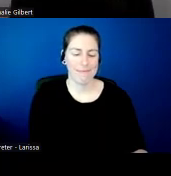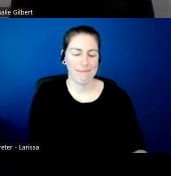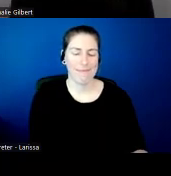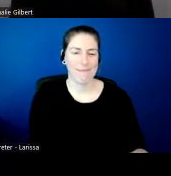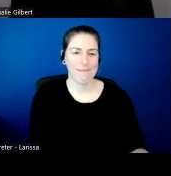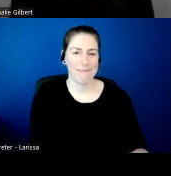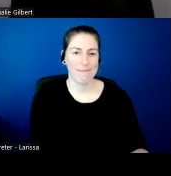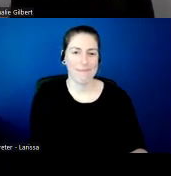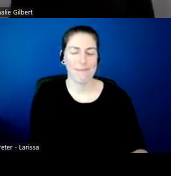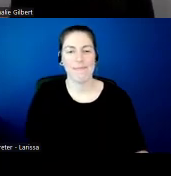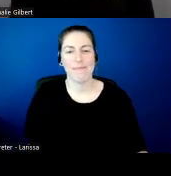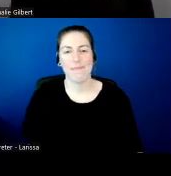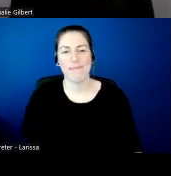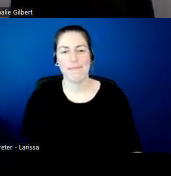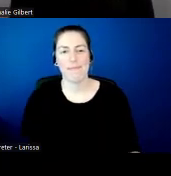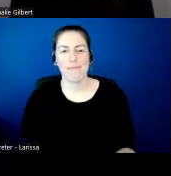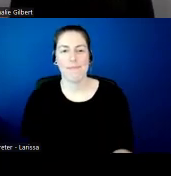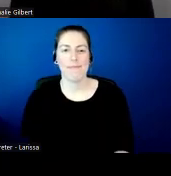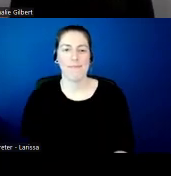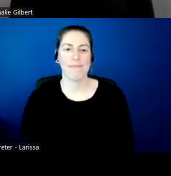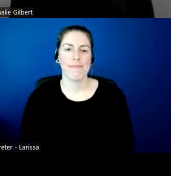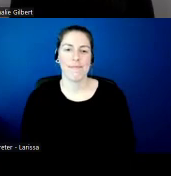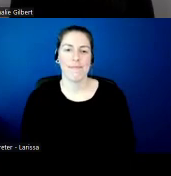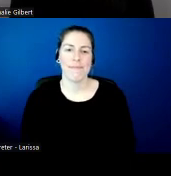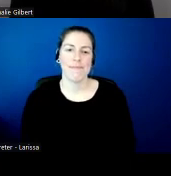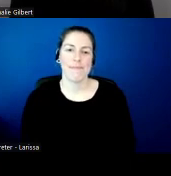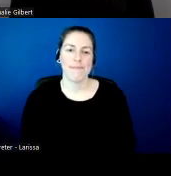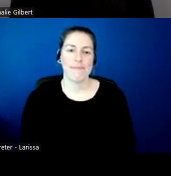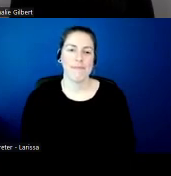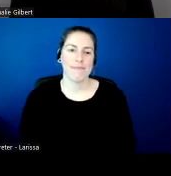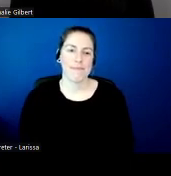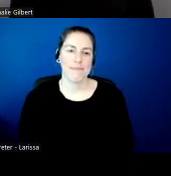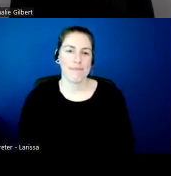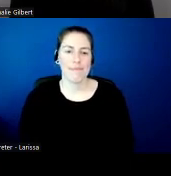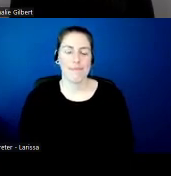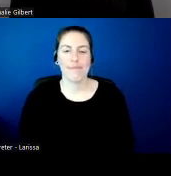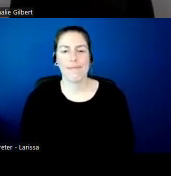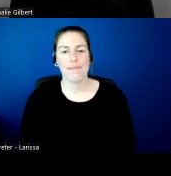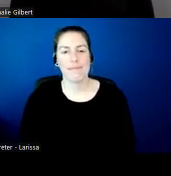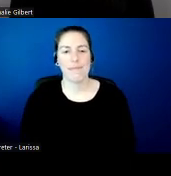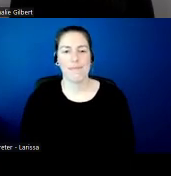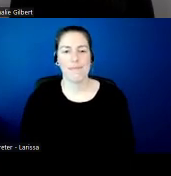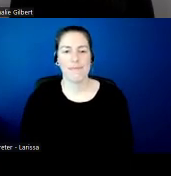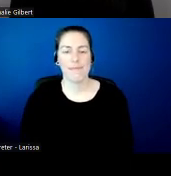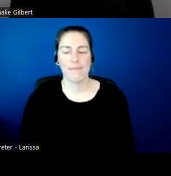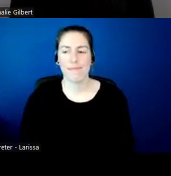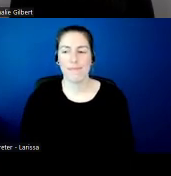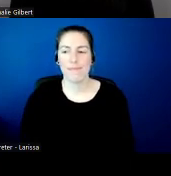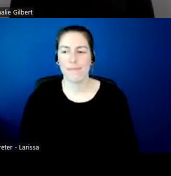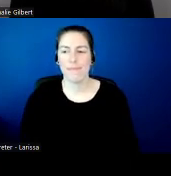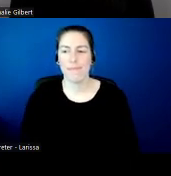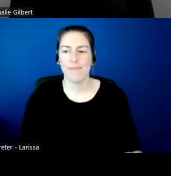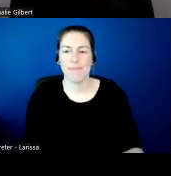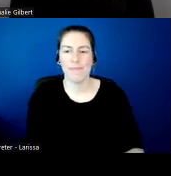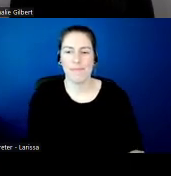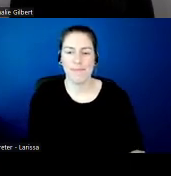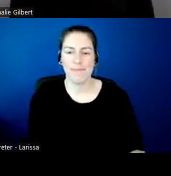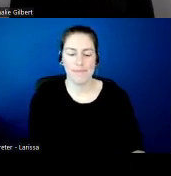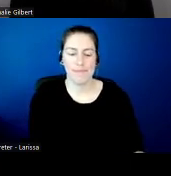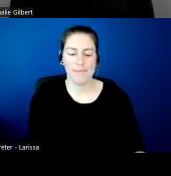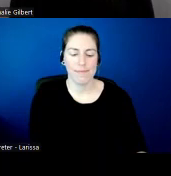Superhero trapped somewhere. Her powers have been taken. Will she make it out somehow in time to save his